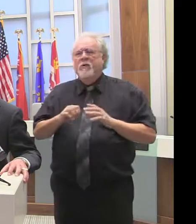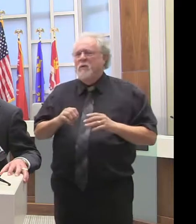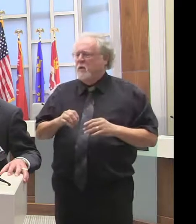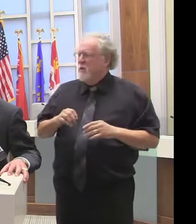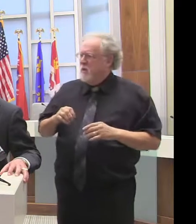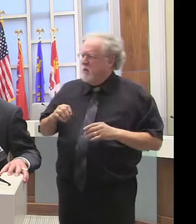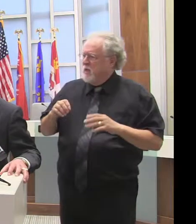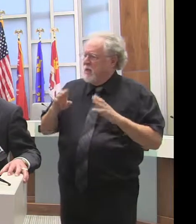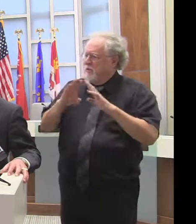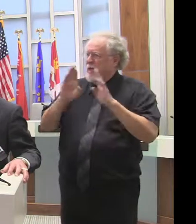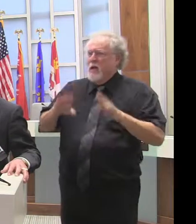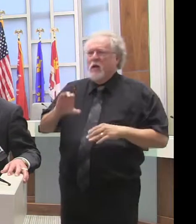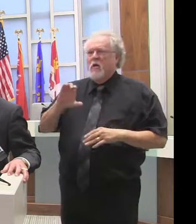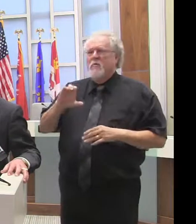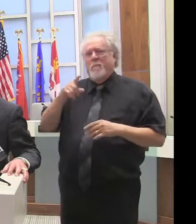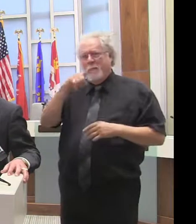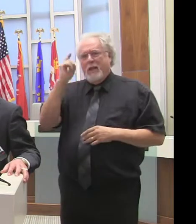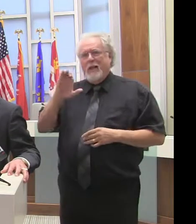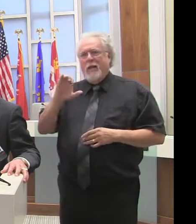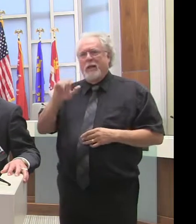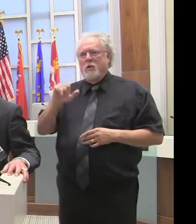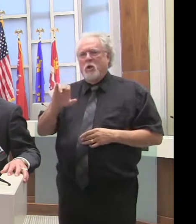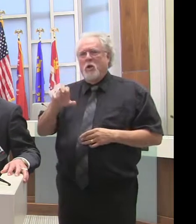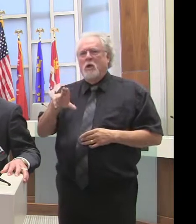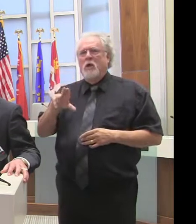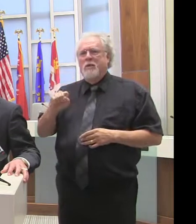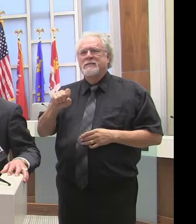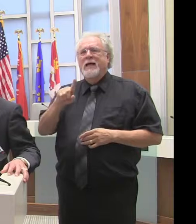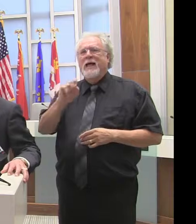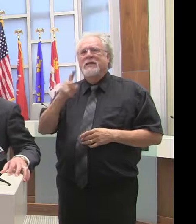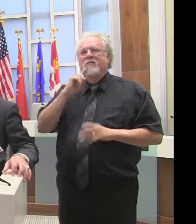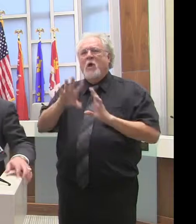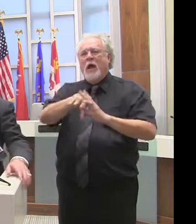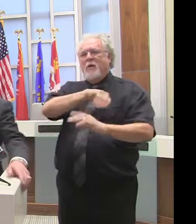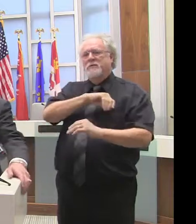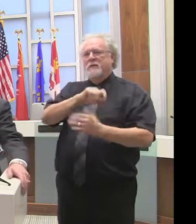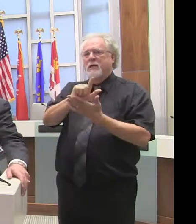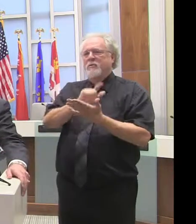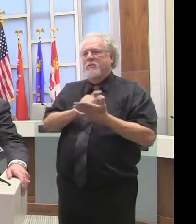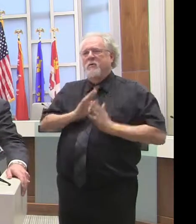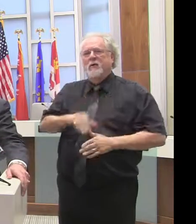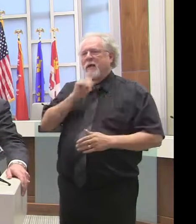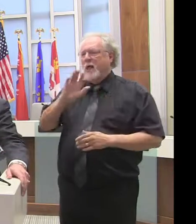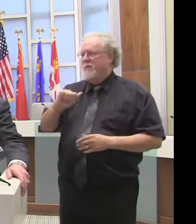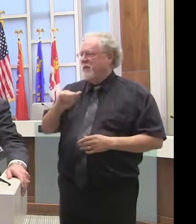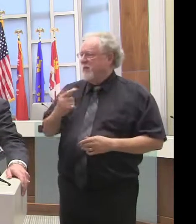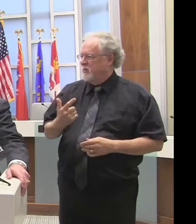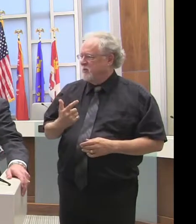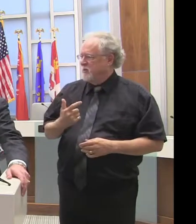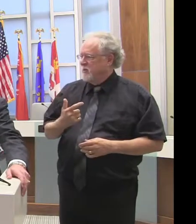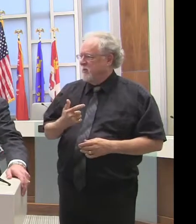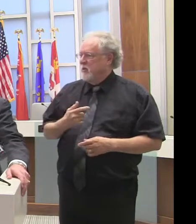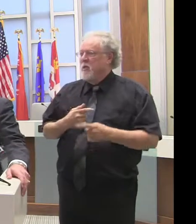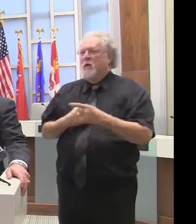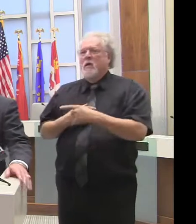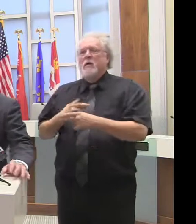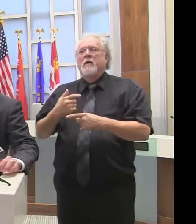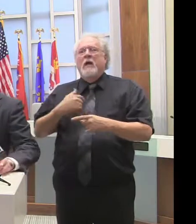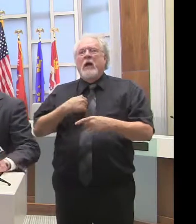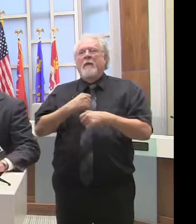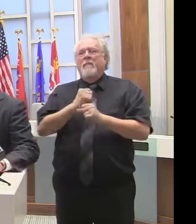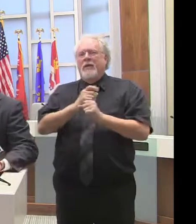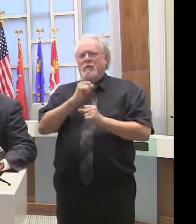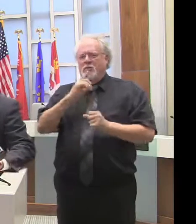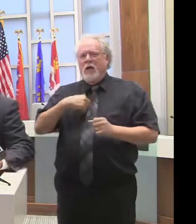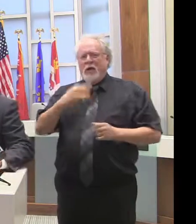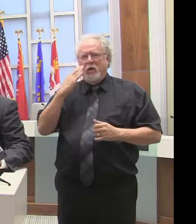Caucus asked last summer for a outside prosecutor, not the Attorney General, to handle the matter. I want to make sure I